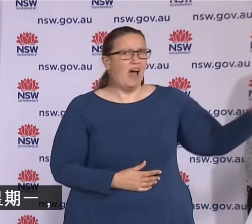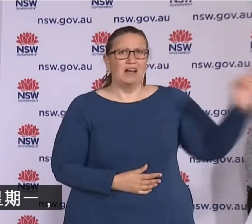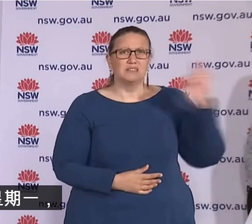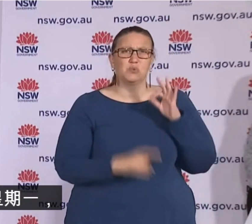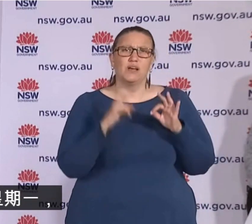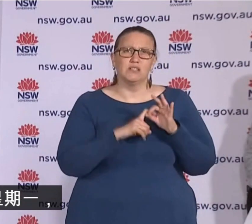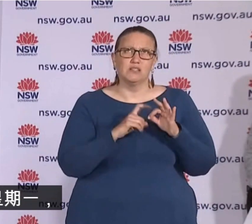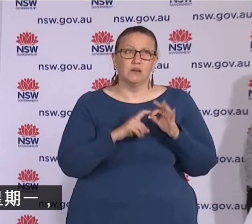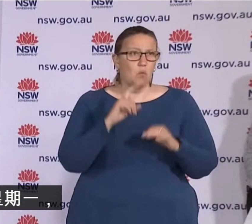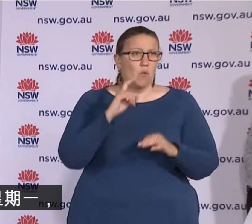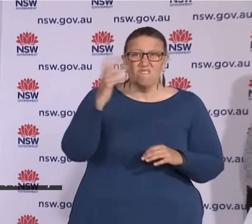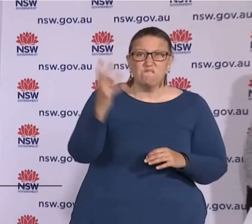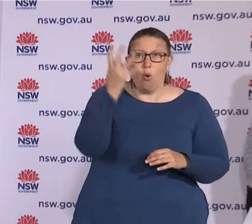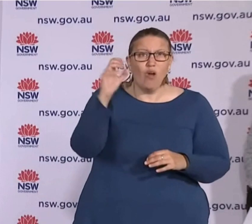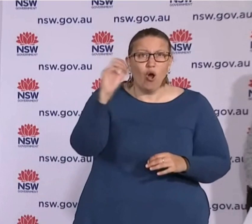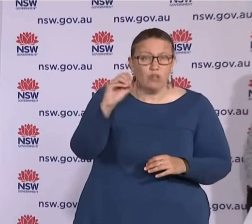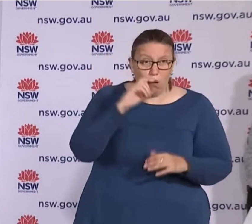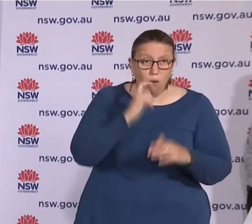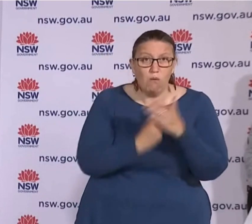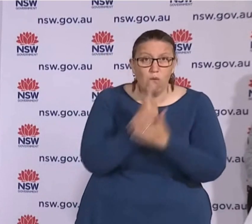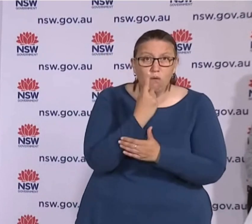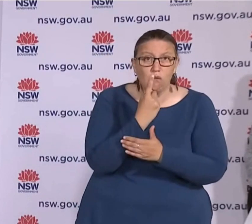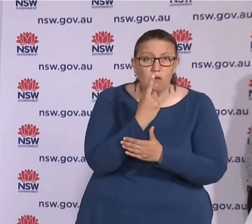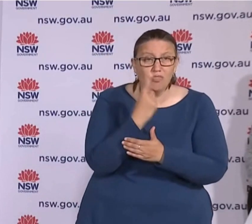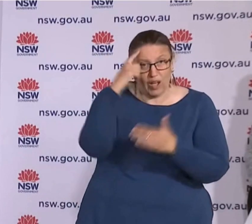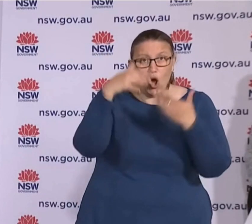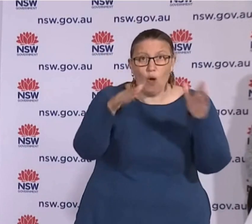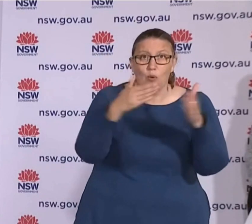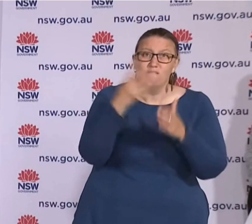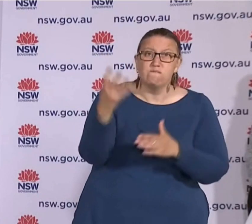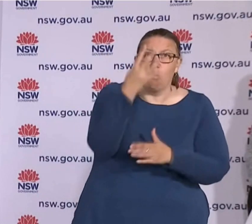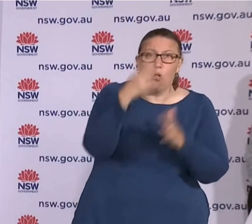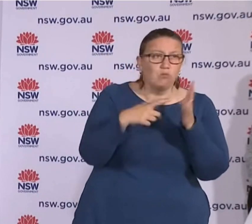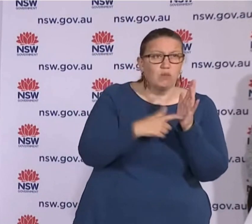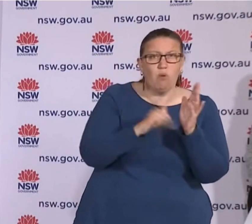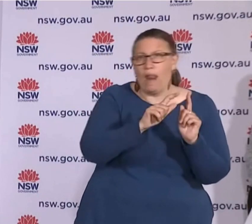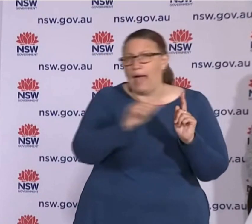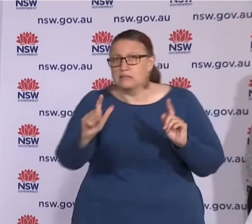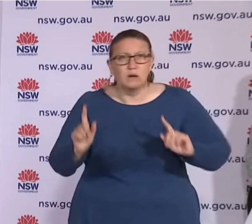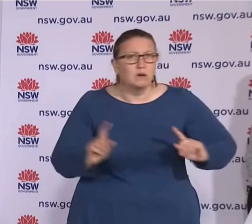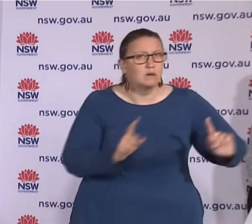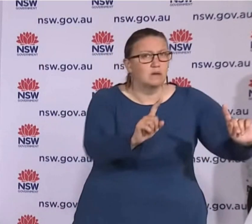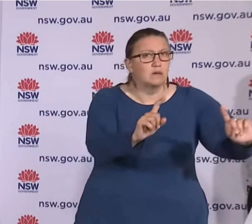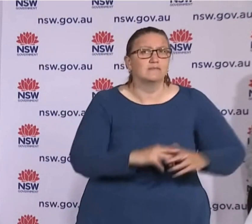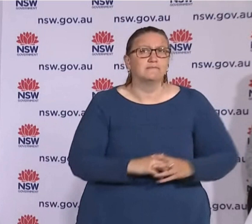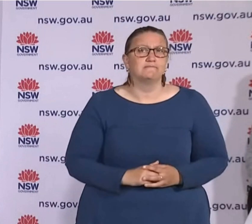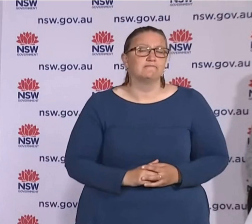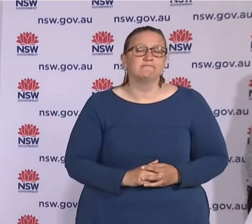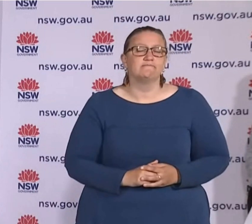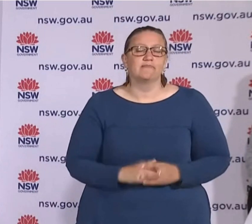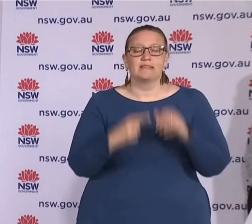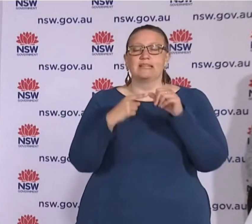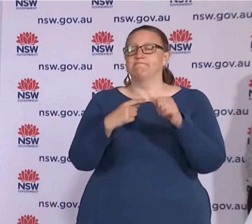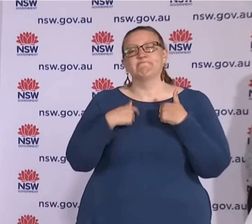Look, I don't want to speculate, but all I can say to people is please hang firm. We've been doing it tough, and Dr. Chant and I will be